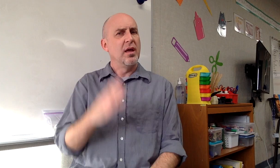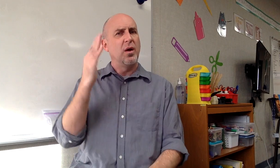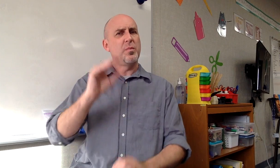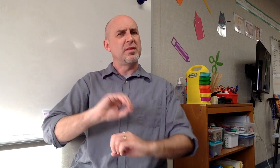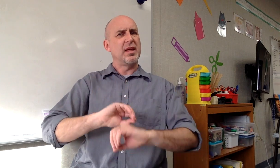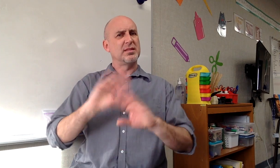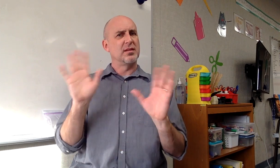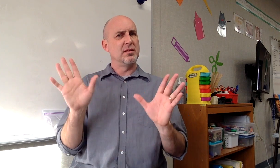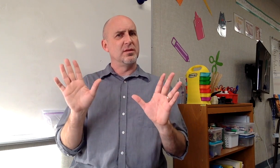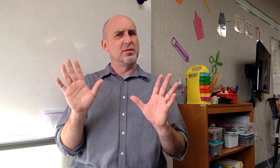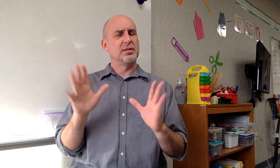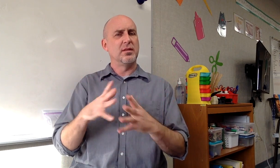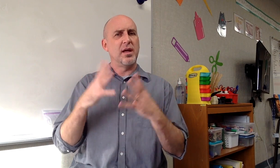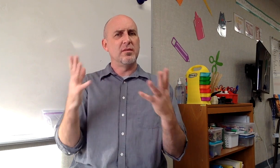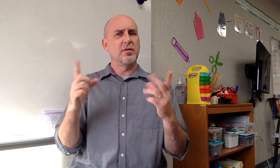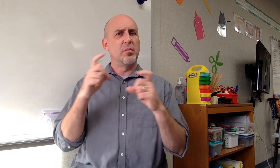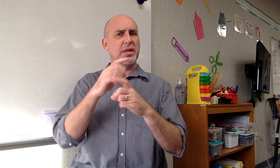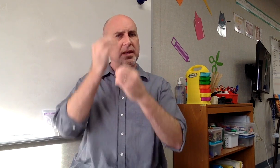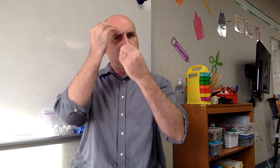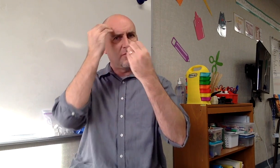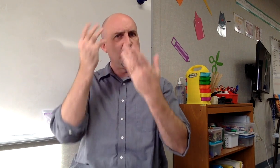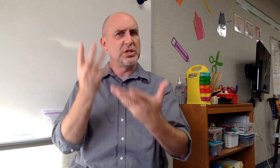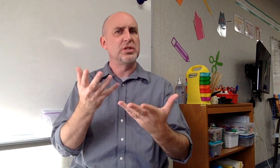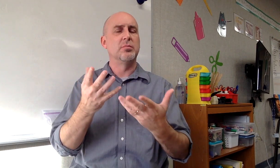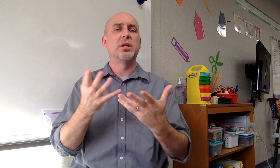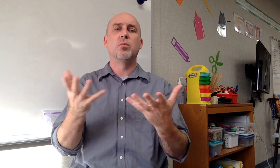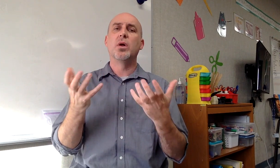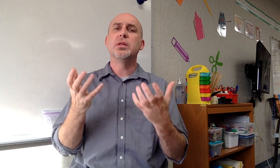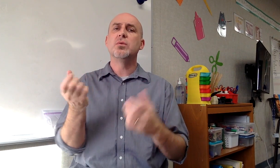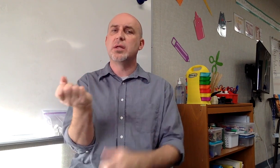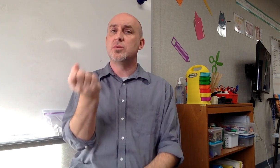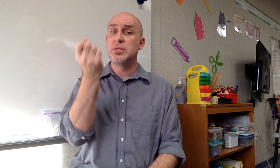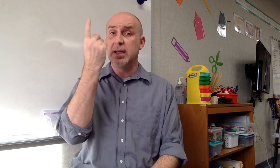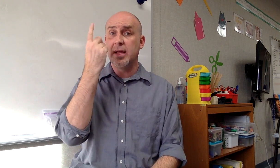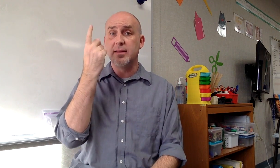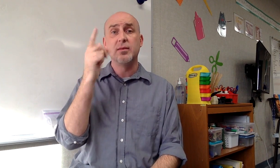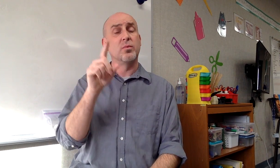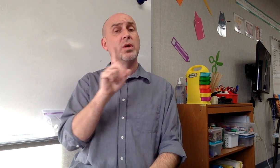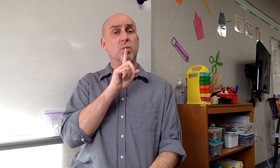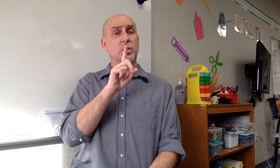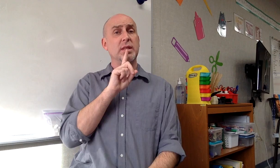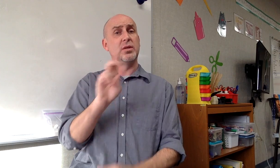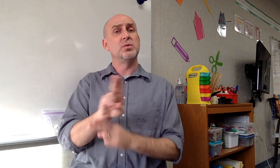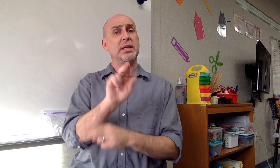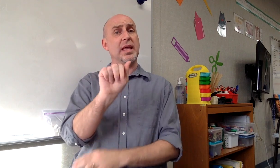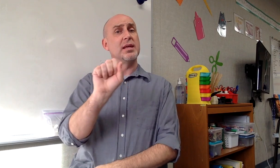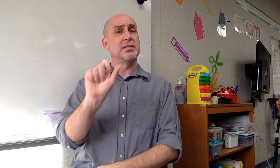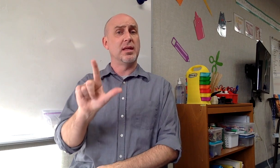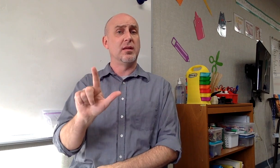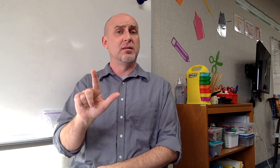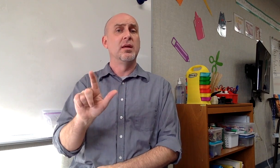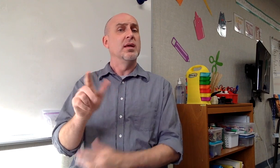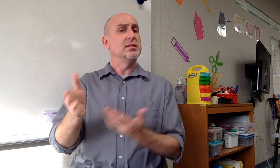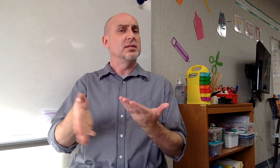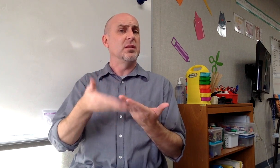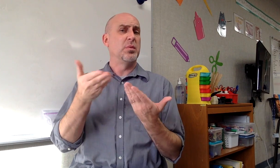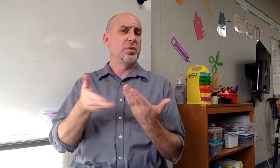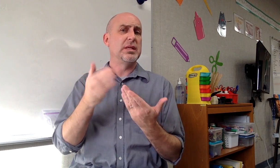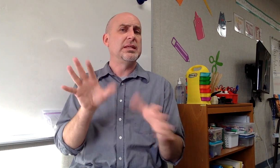Hope that that's clear. It's a lot of complicated information, but I'm wanting you to understand that really using ASL, this is going to be pretty easy